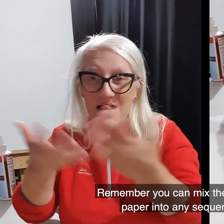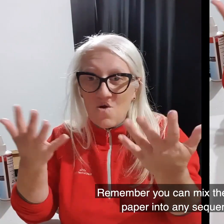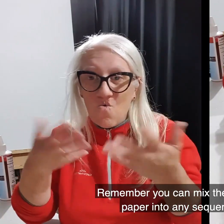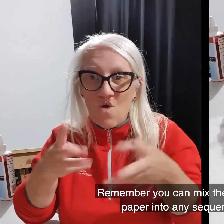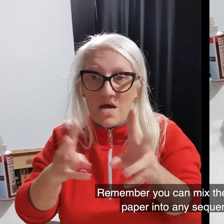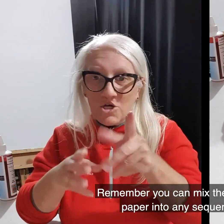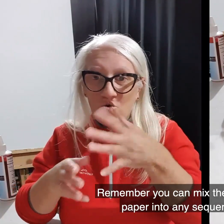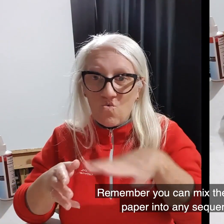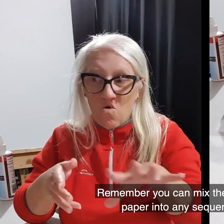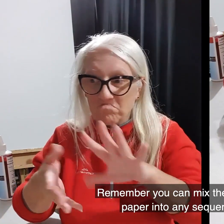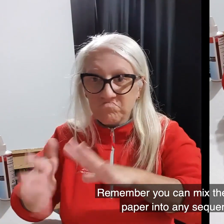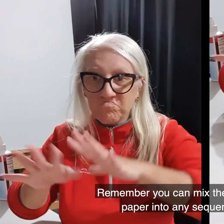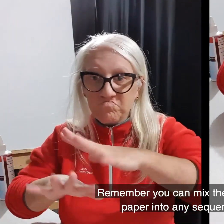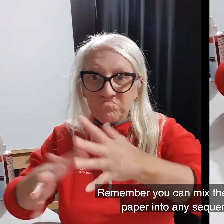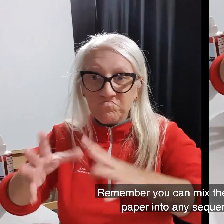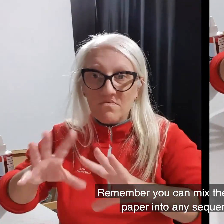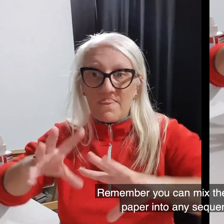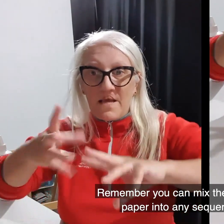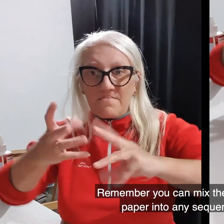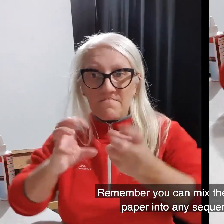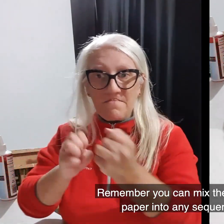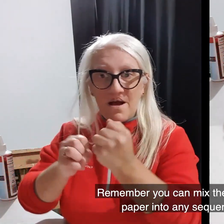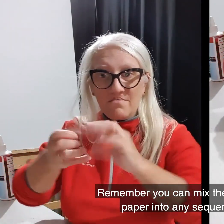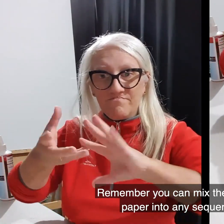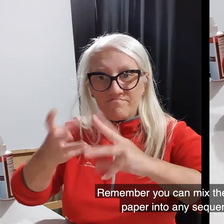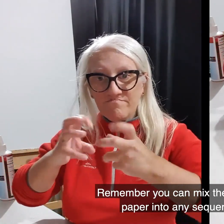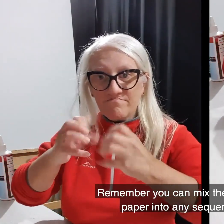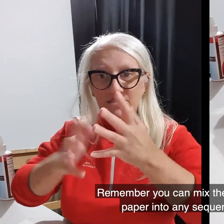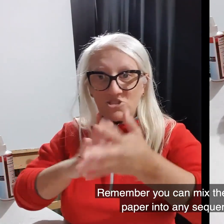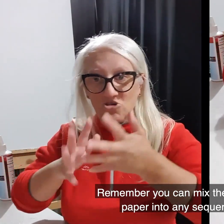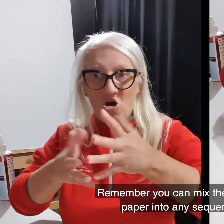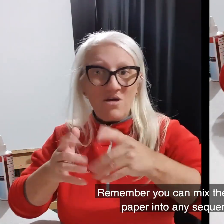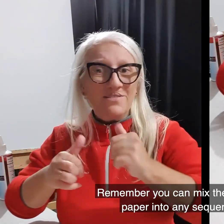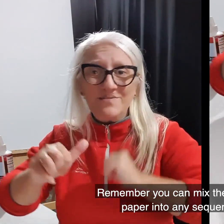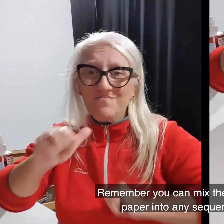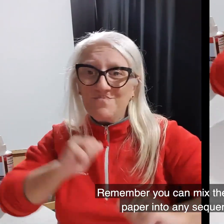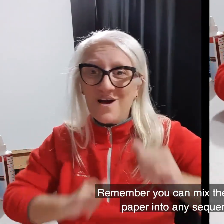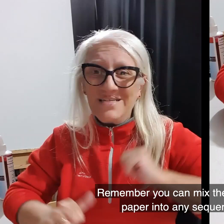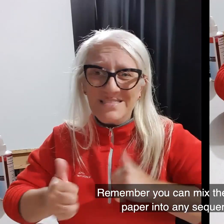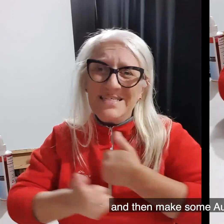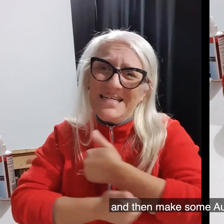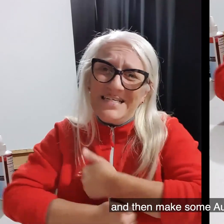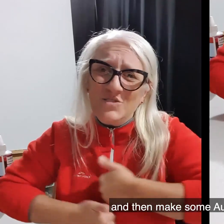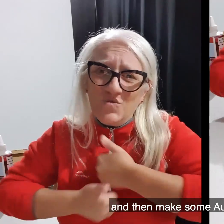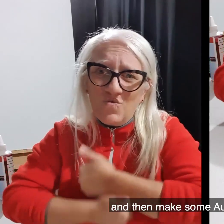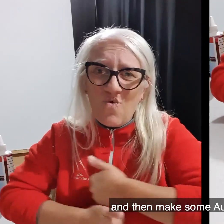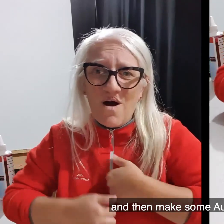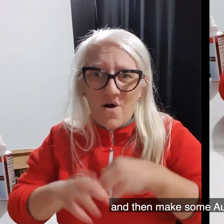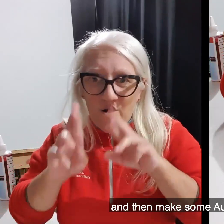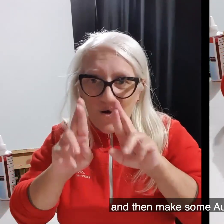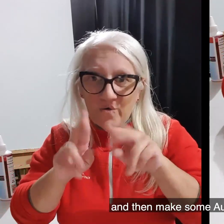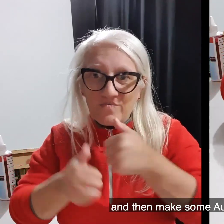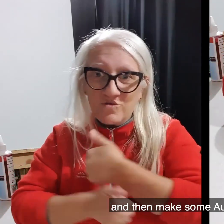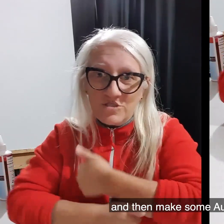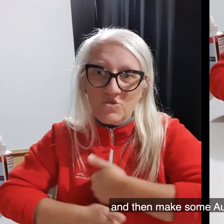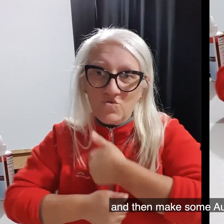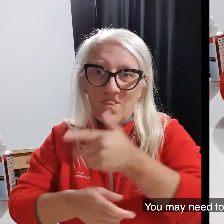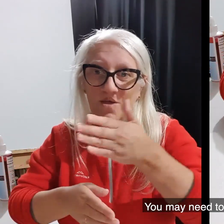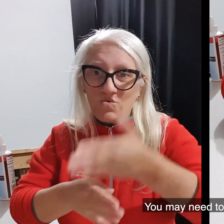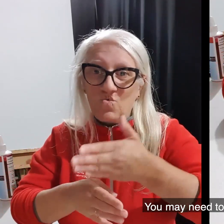Remember, you can mix the rainbow colored paper into any sequence you want and then make some Auslan sculptures. You may need